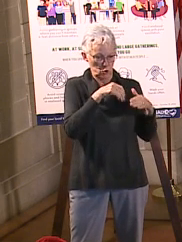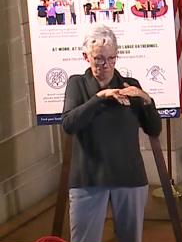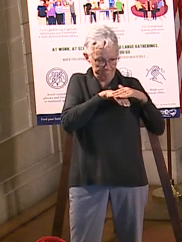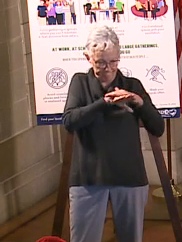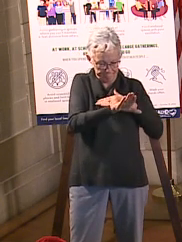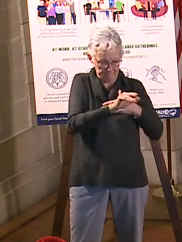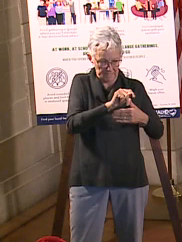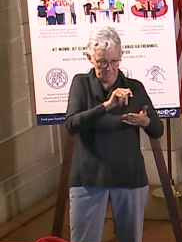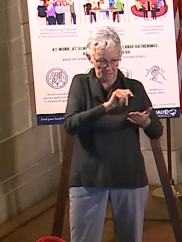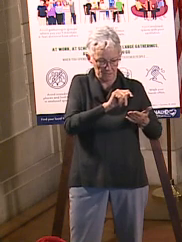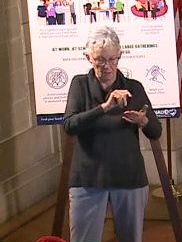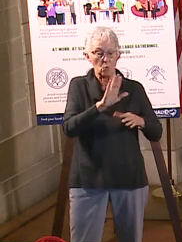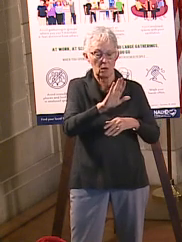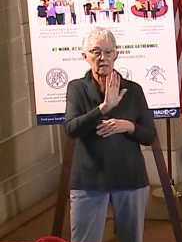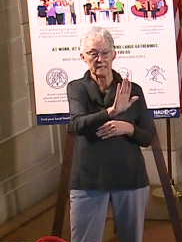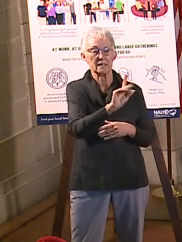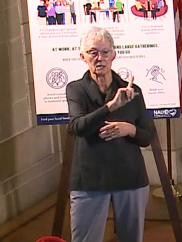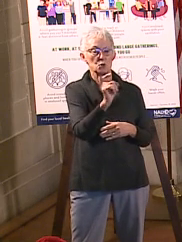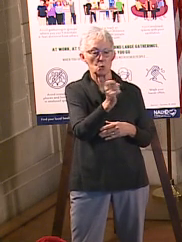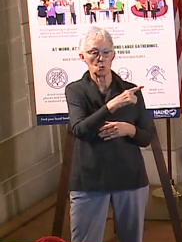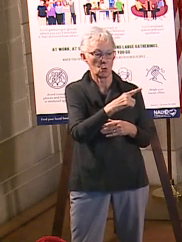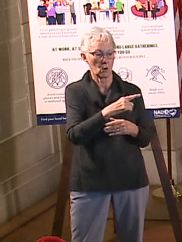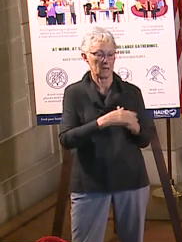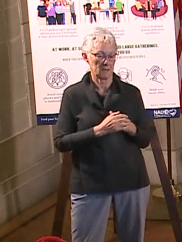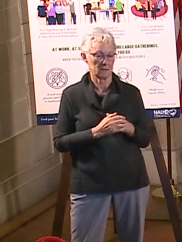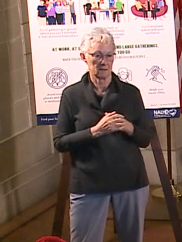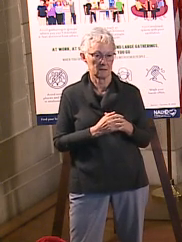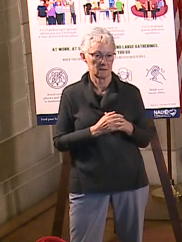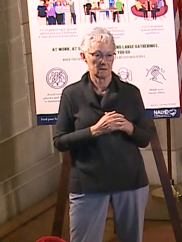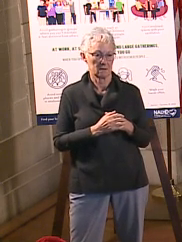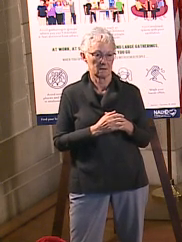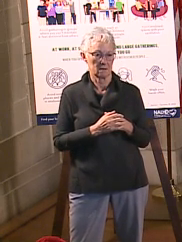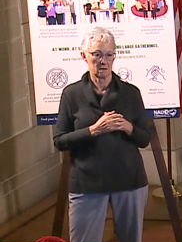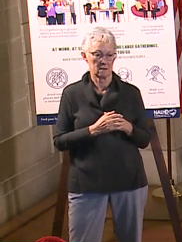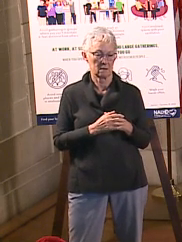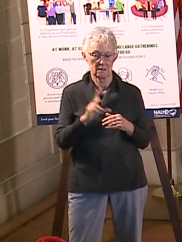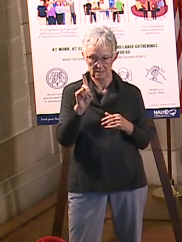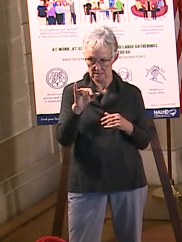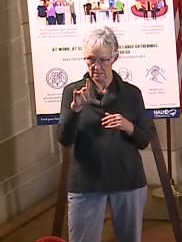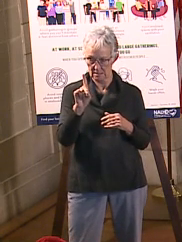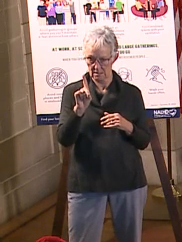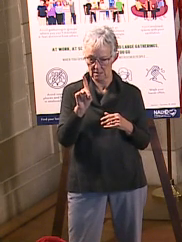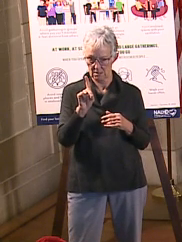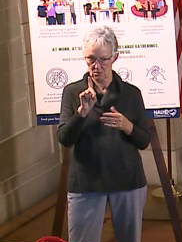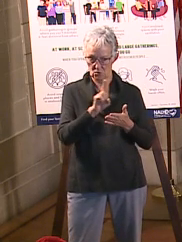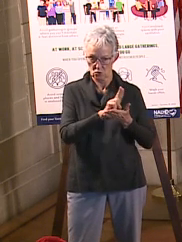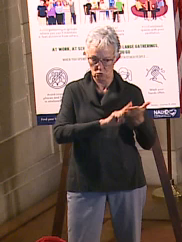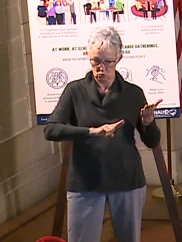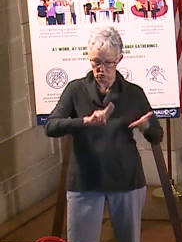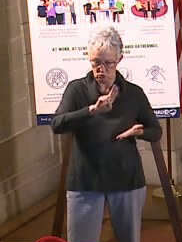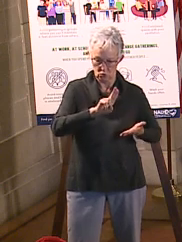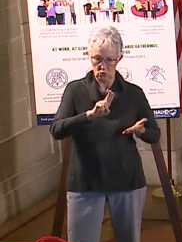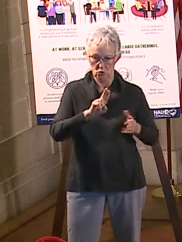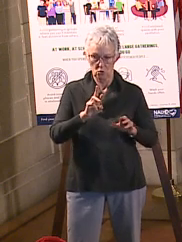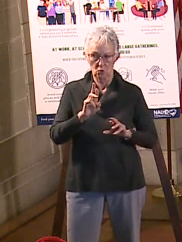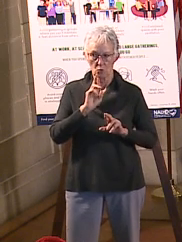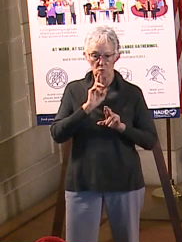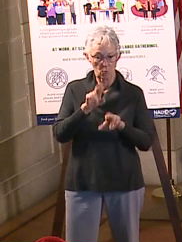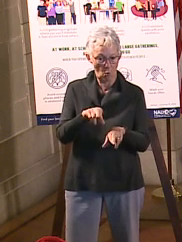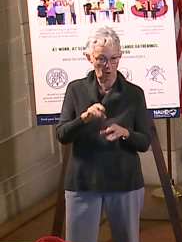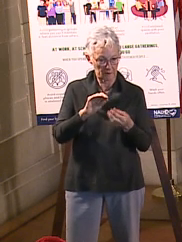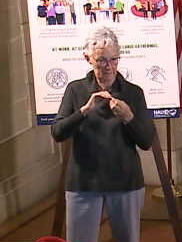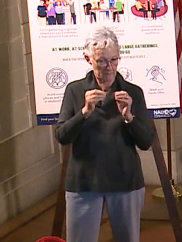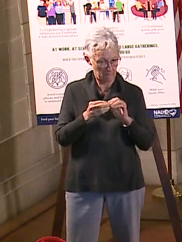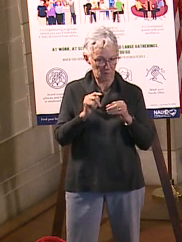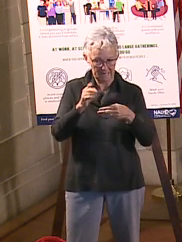campuses, excuse me, let me go back. The question, which I didn't repeat, was did we report on the numbers for the end of